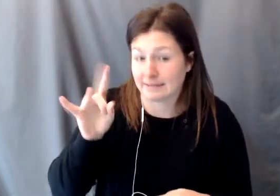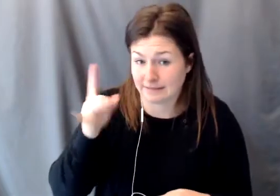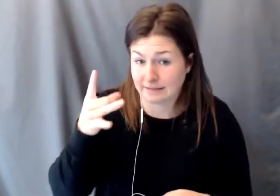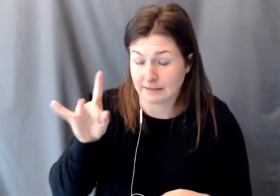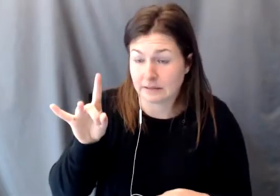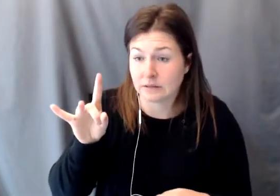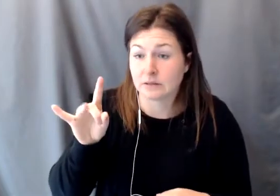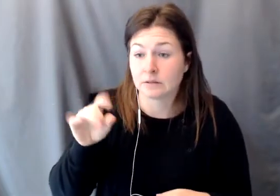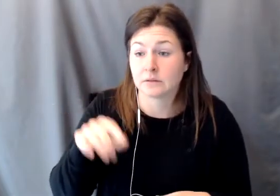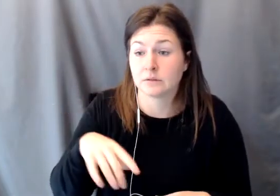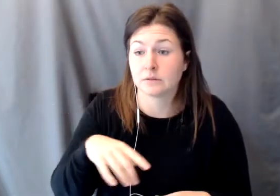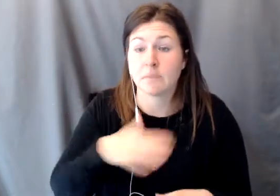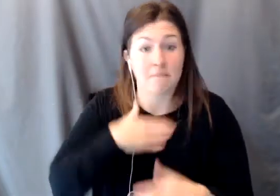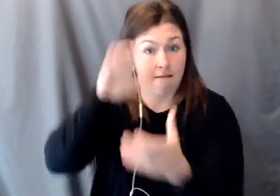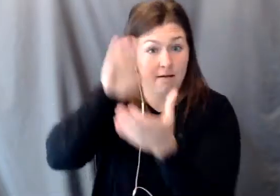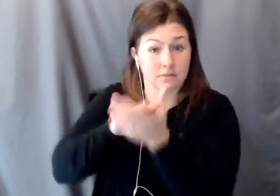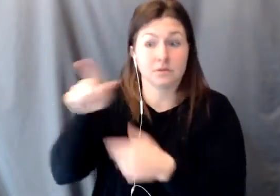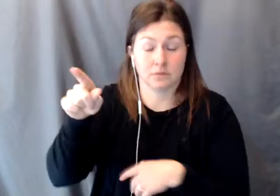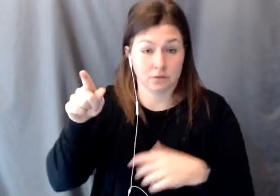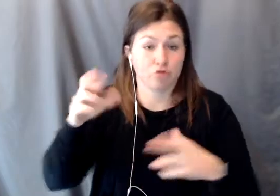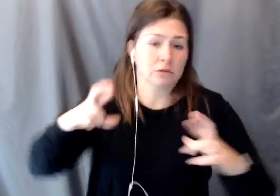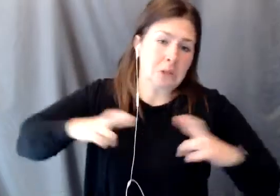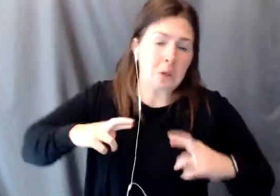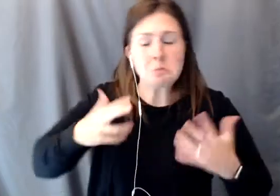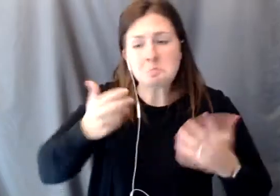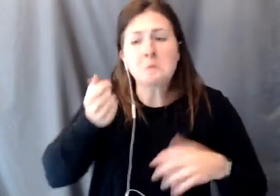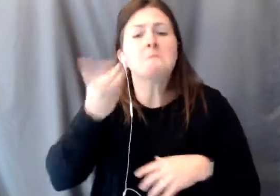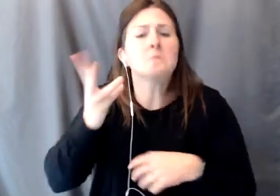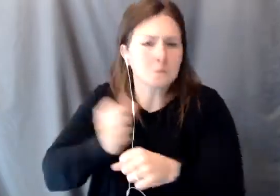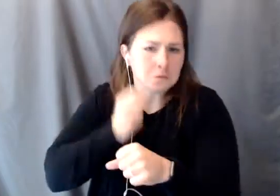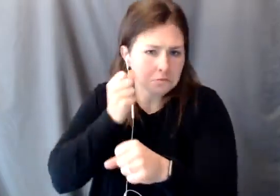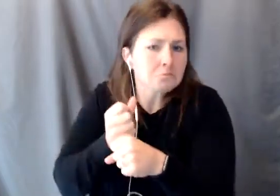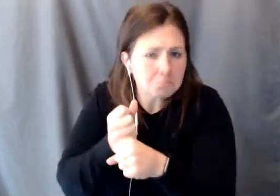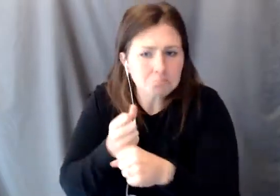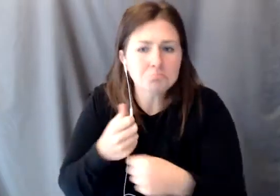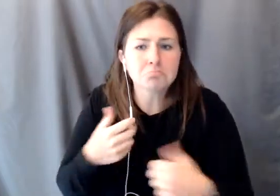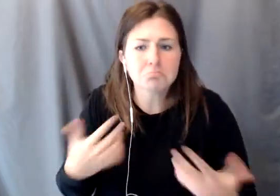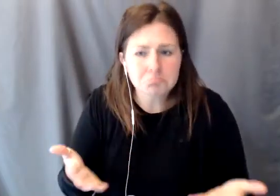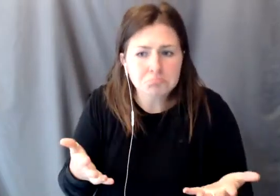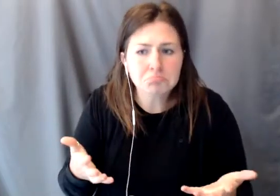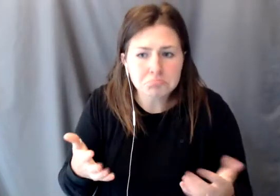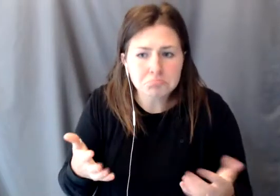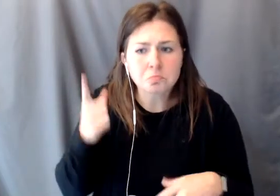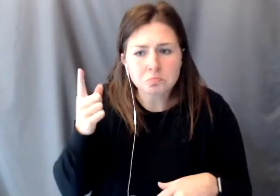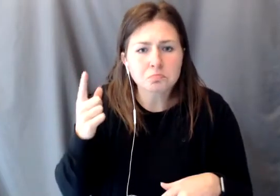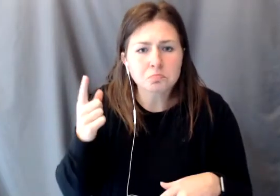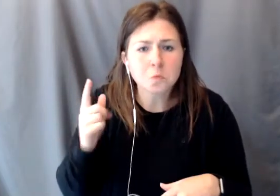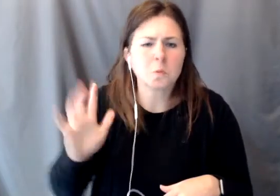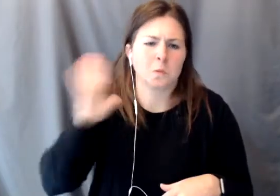my husband had been retired for a few years, and so we'd had some property out in South Dakota, and